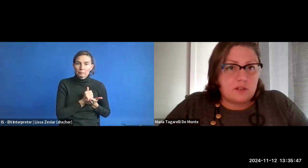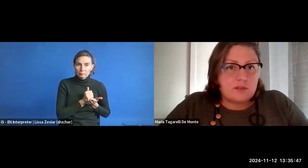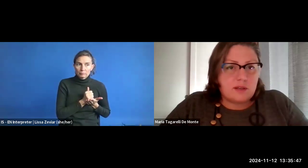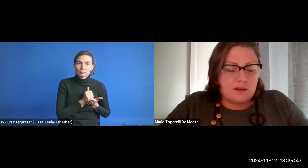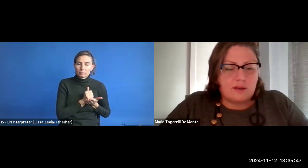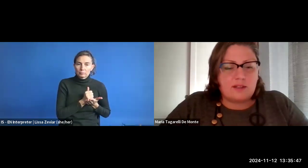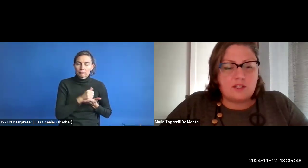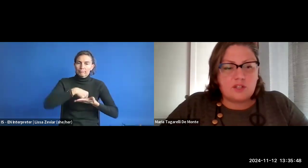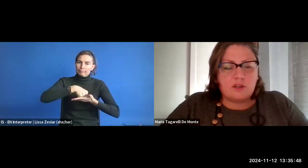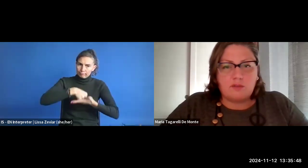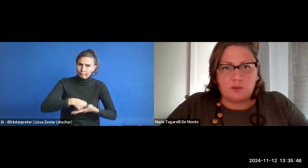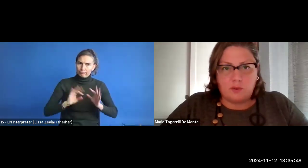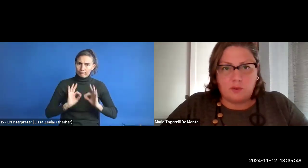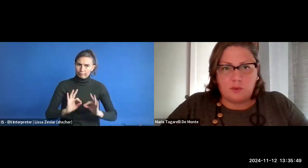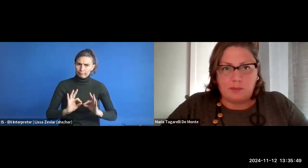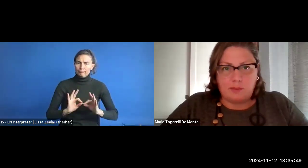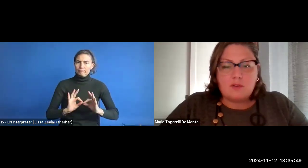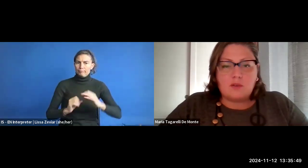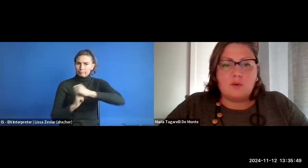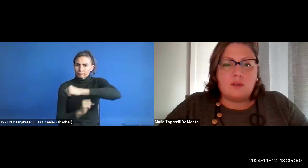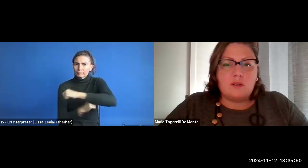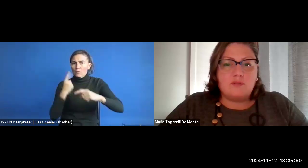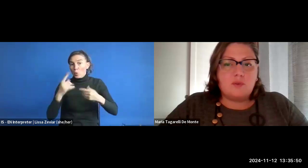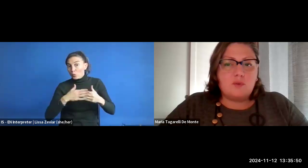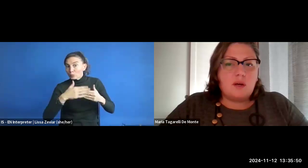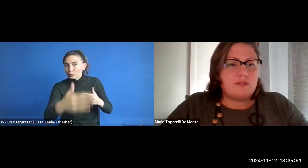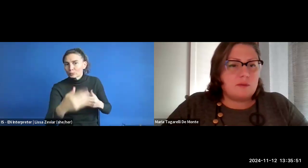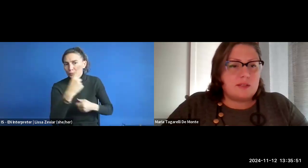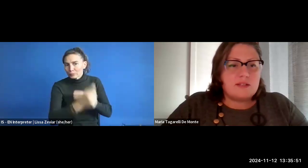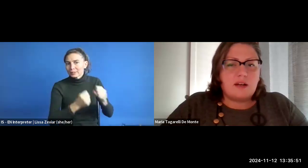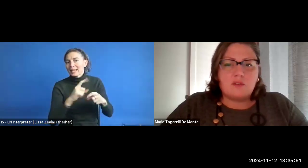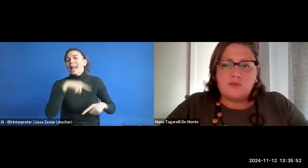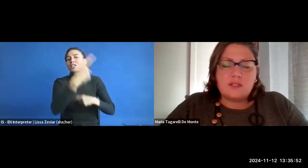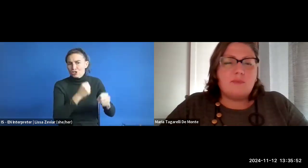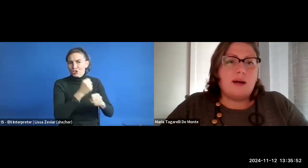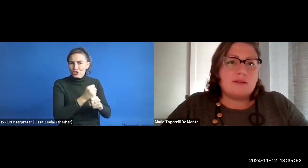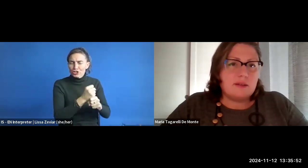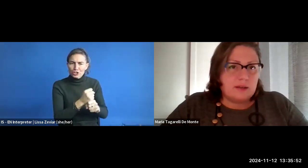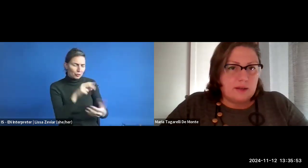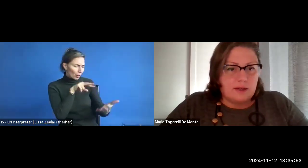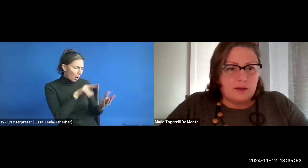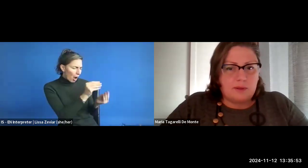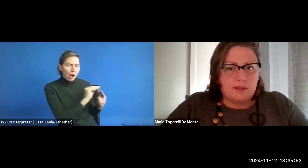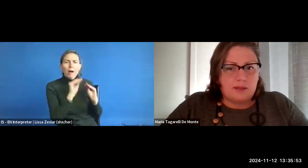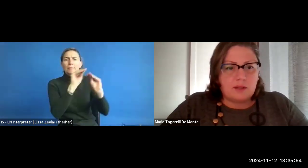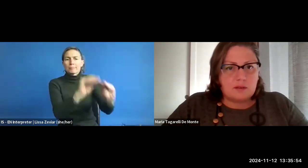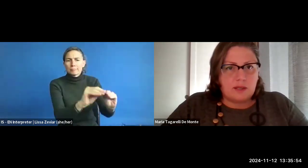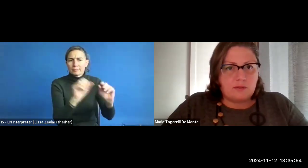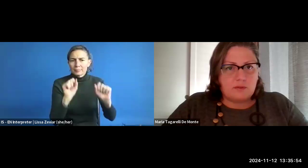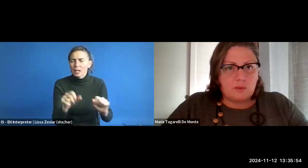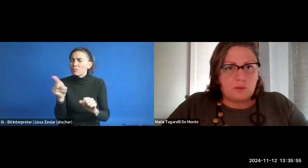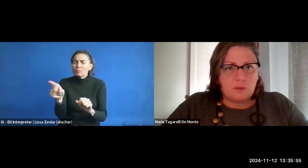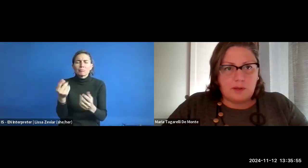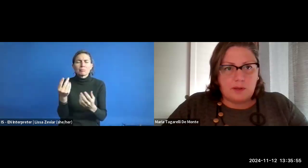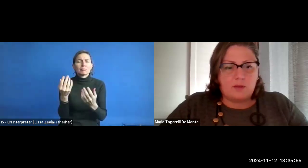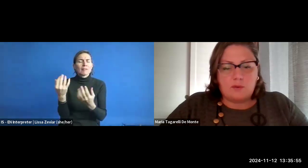the next year's edition of the webinar. So if you do have some insights or feedbacks, please wait till